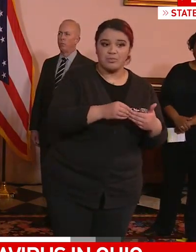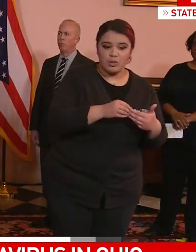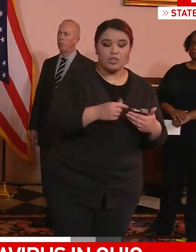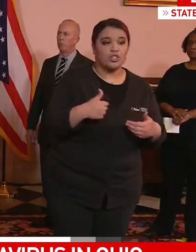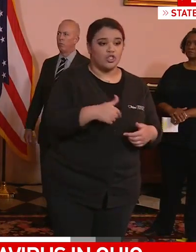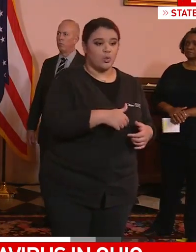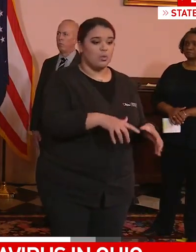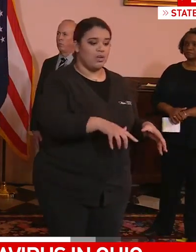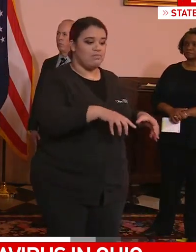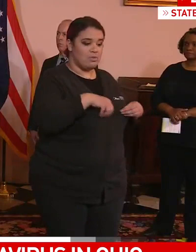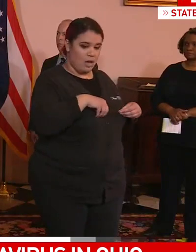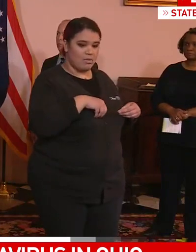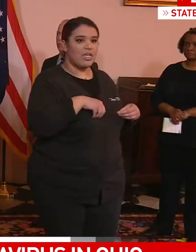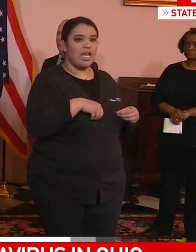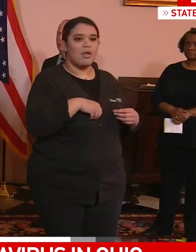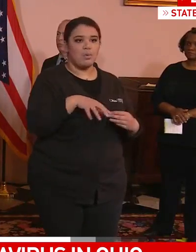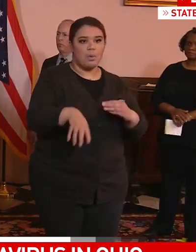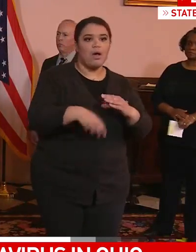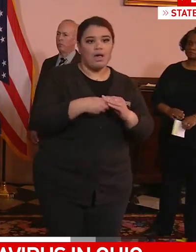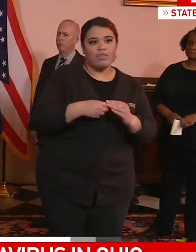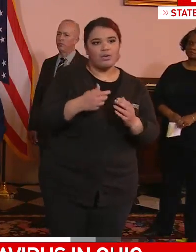says. Yeah, sure.